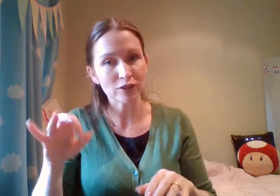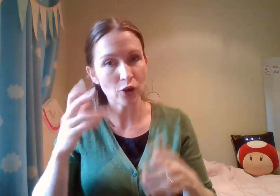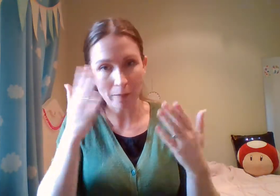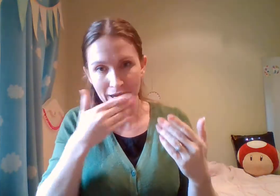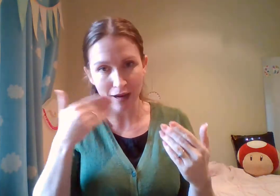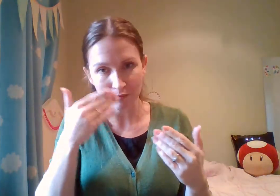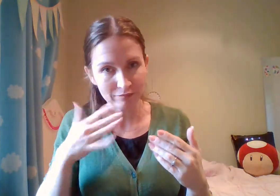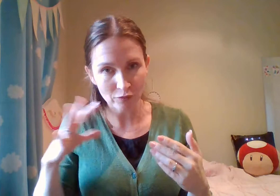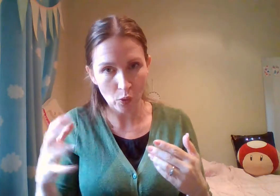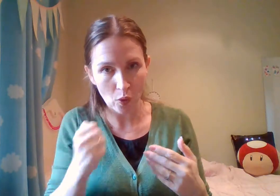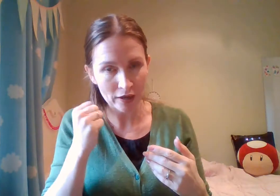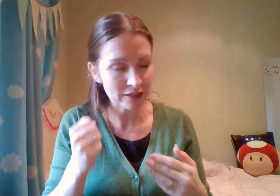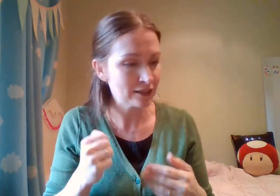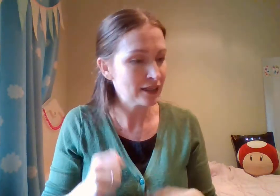no makeup required.